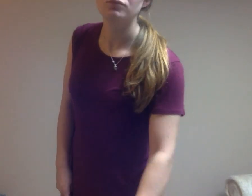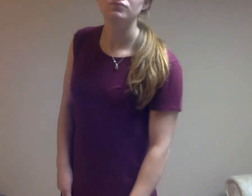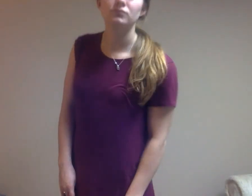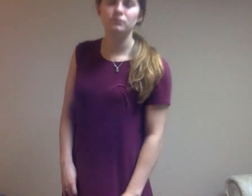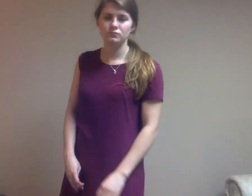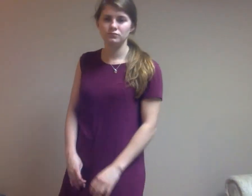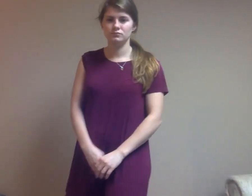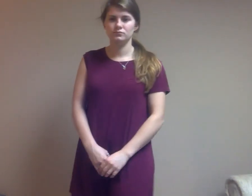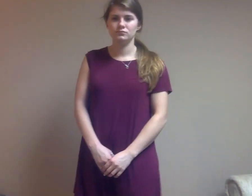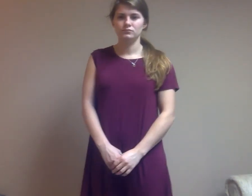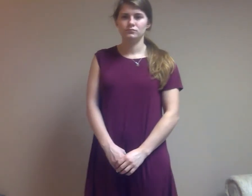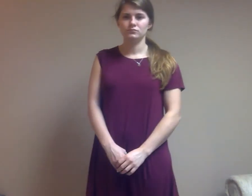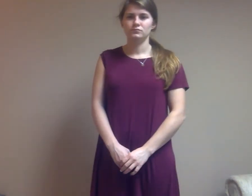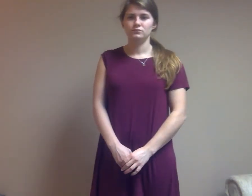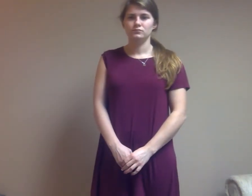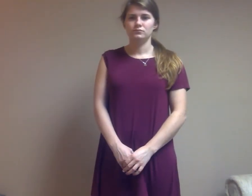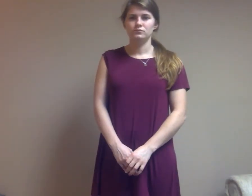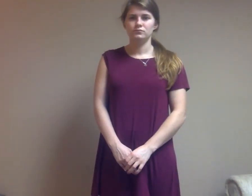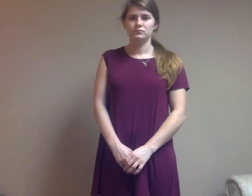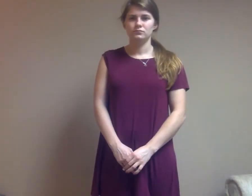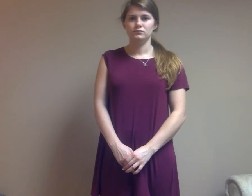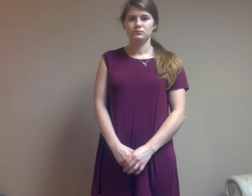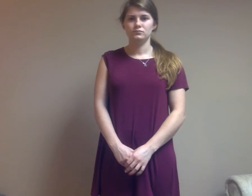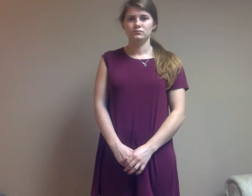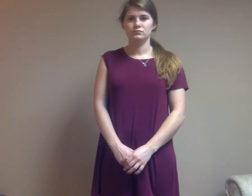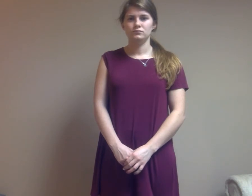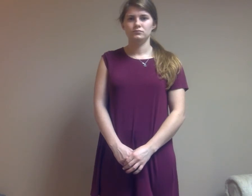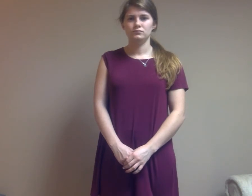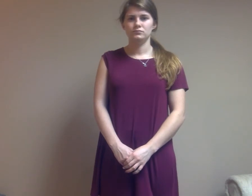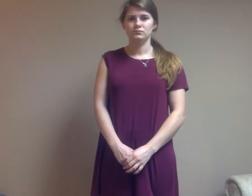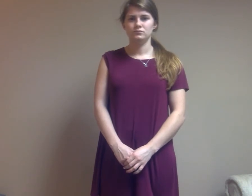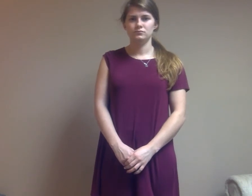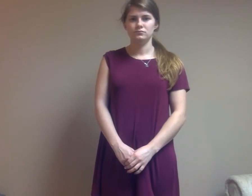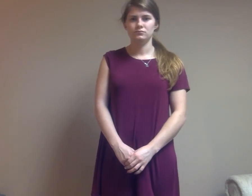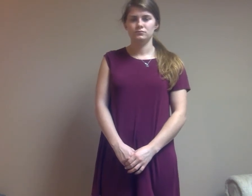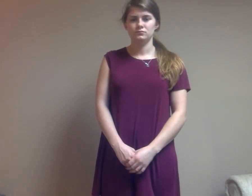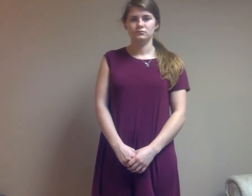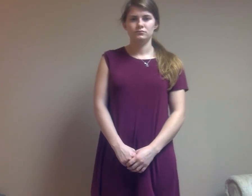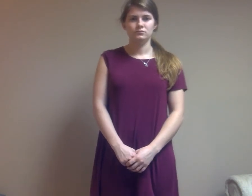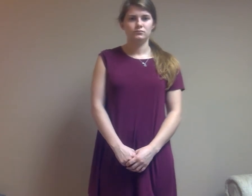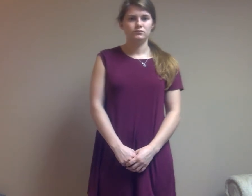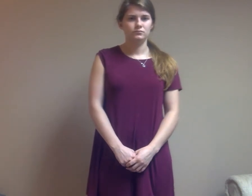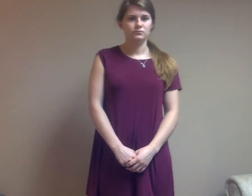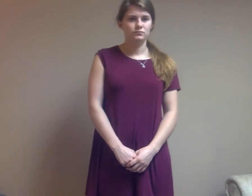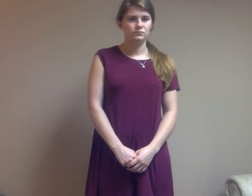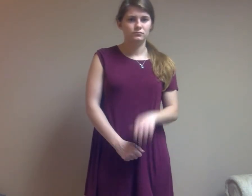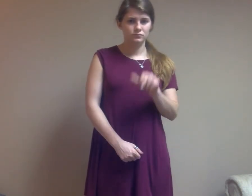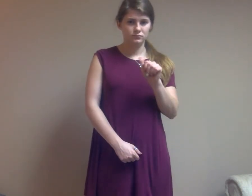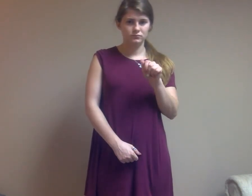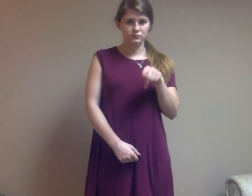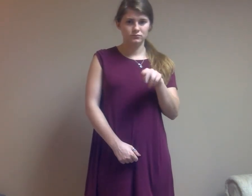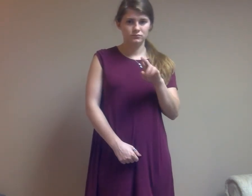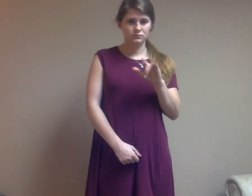The only time you get really, really bad is on the phone. No, the really, really bad bit is at